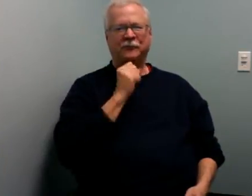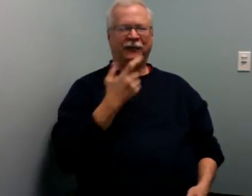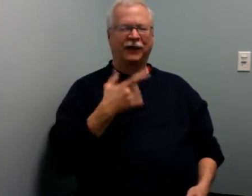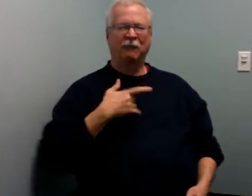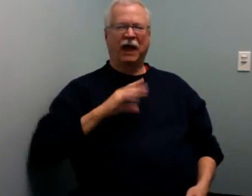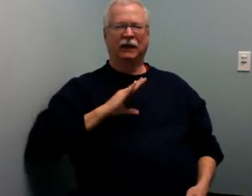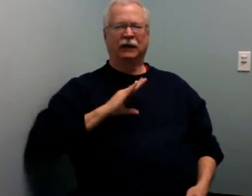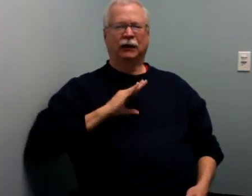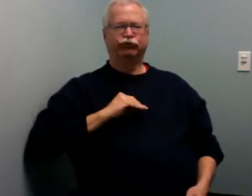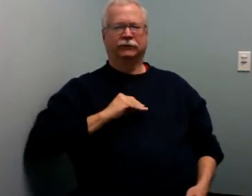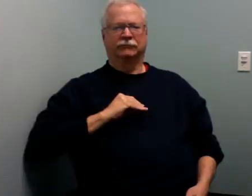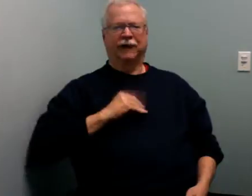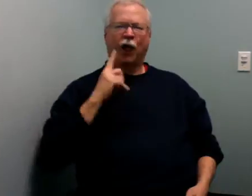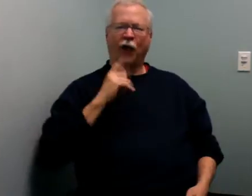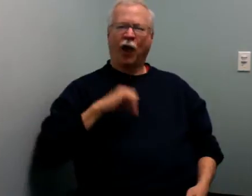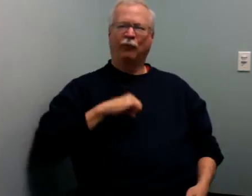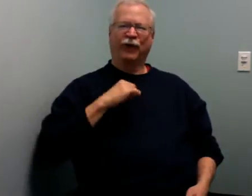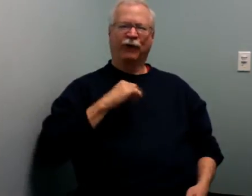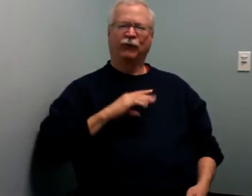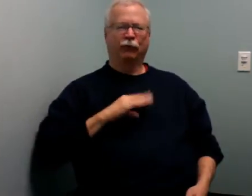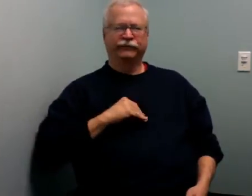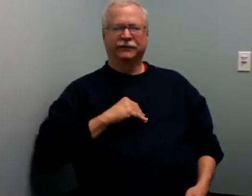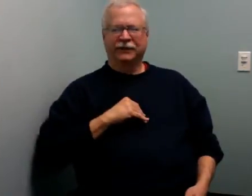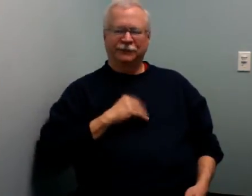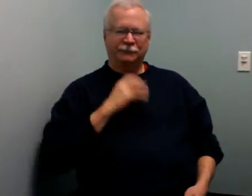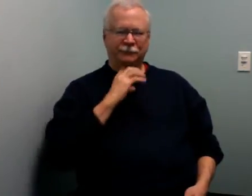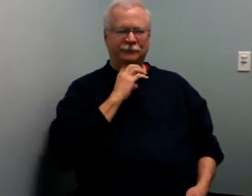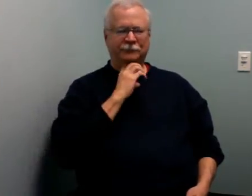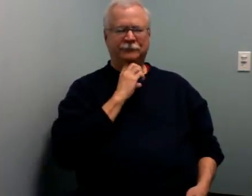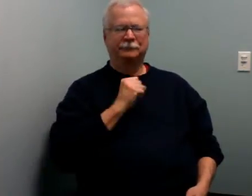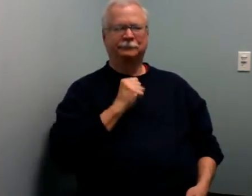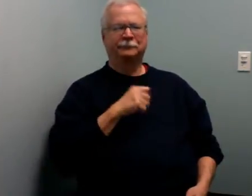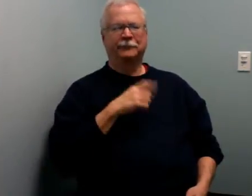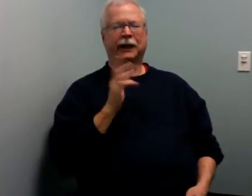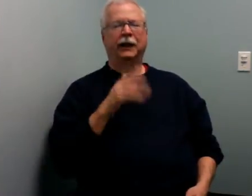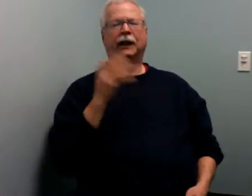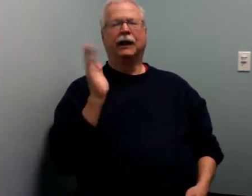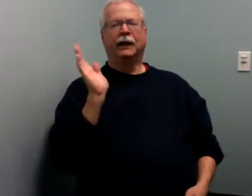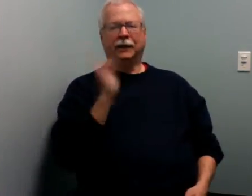no, you didn't score, that was the other net. Oh, I was so embarrassed.